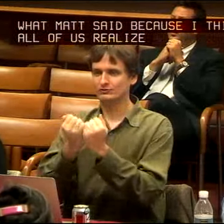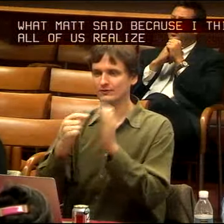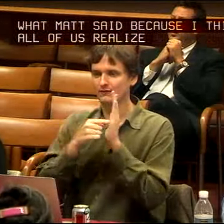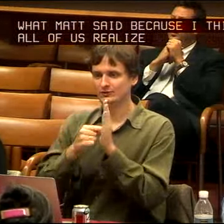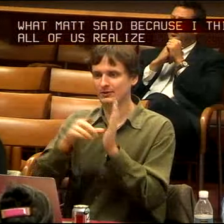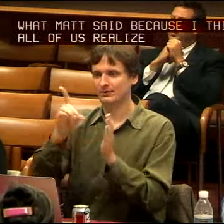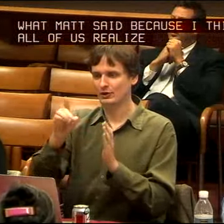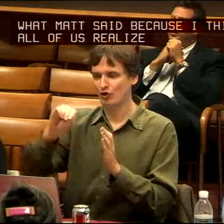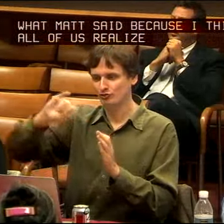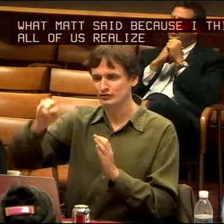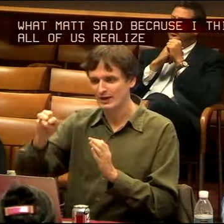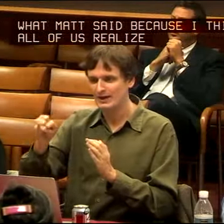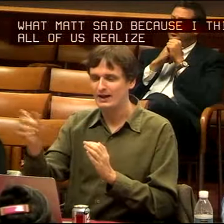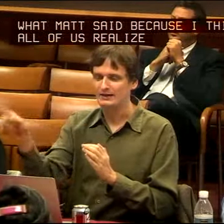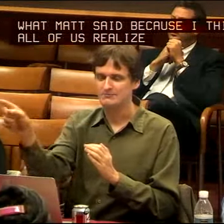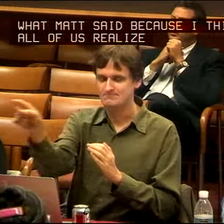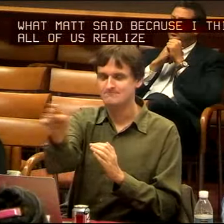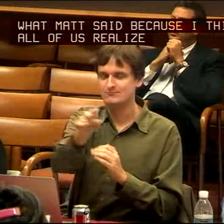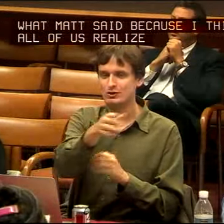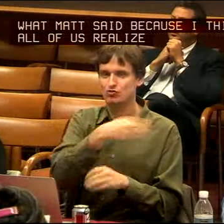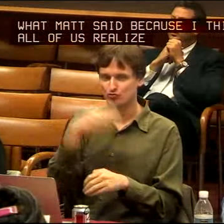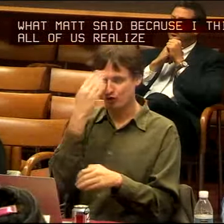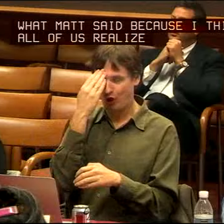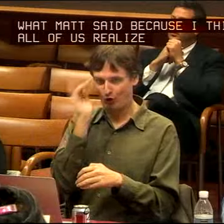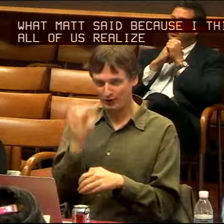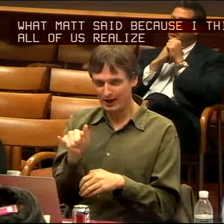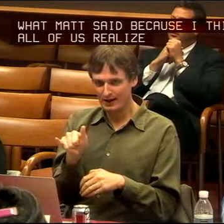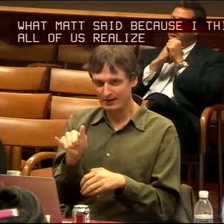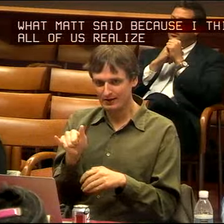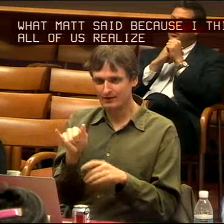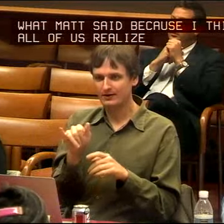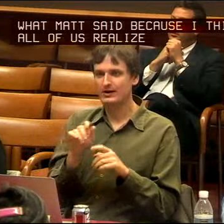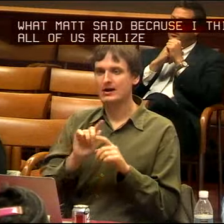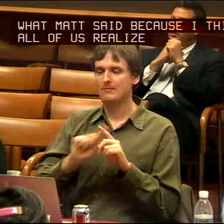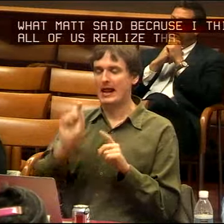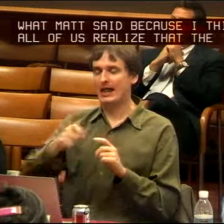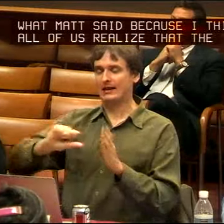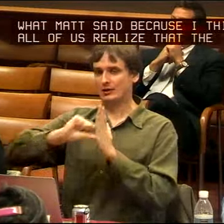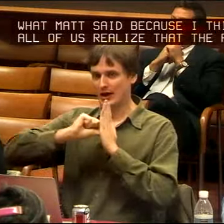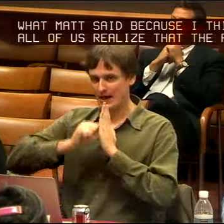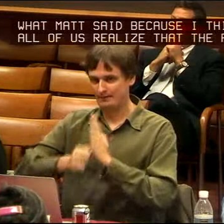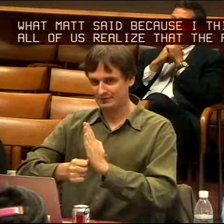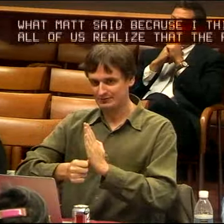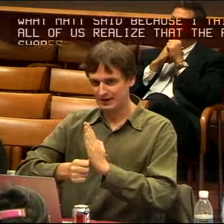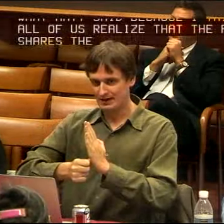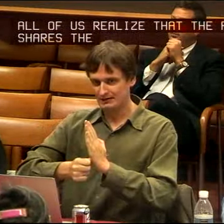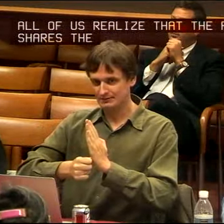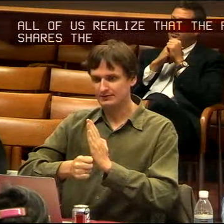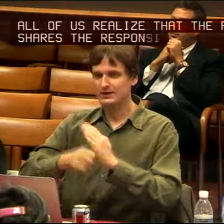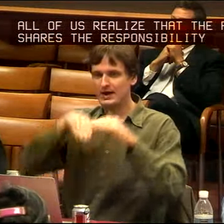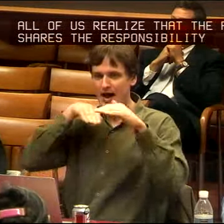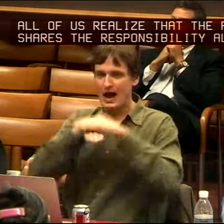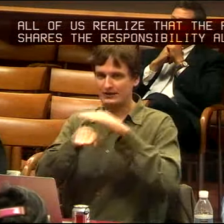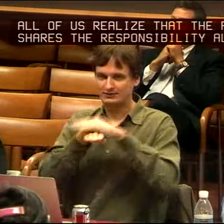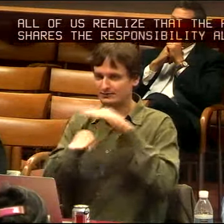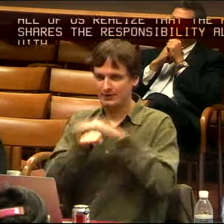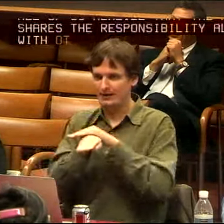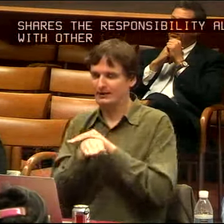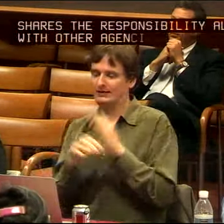responsibility along with other agencies such as DOJ, and we all know what those responsibilities are, but I think that we also need to emphasize